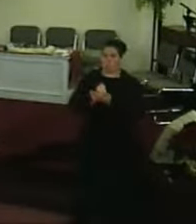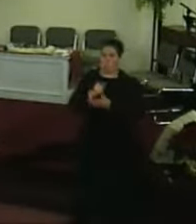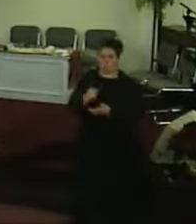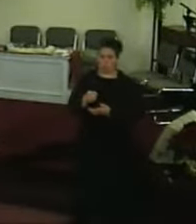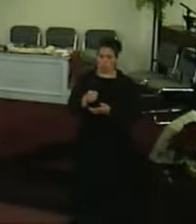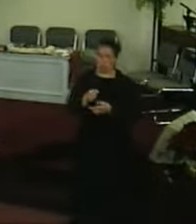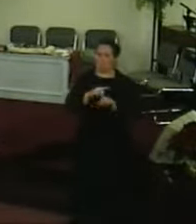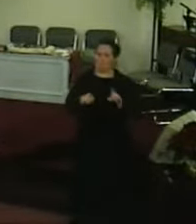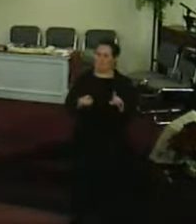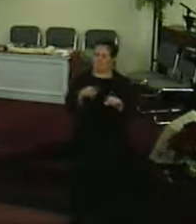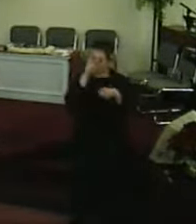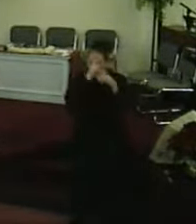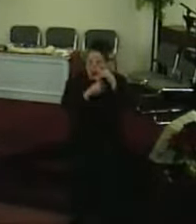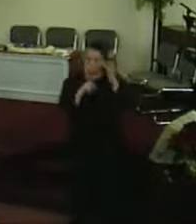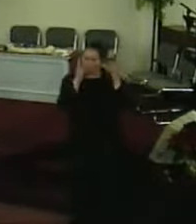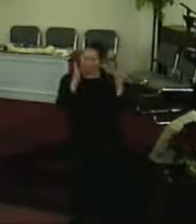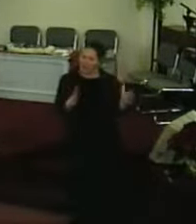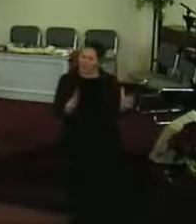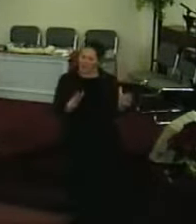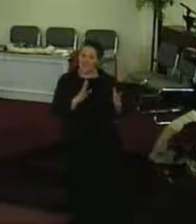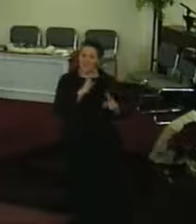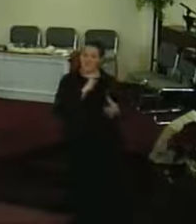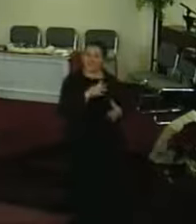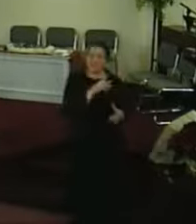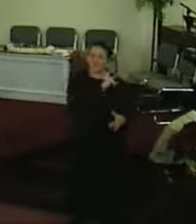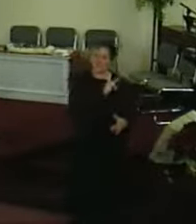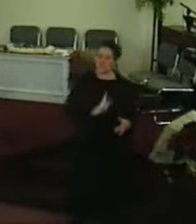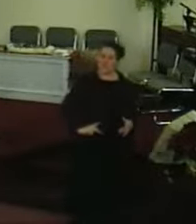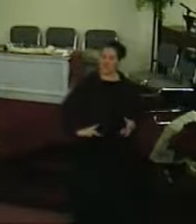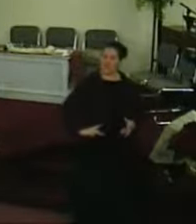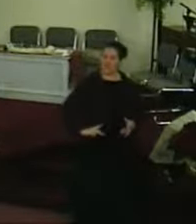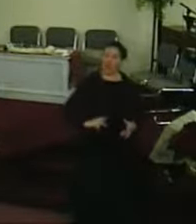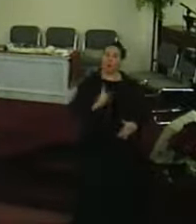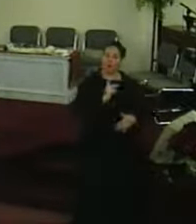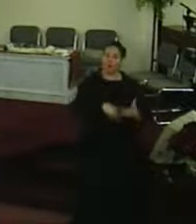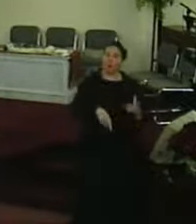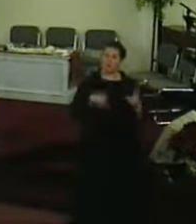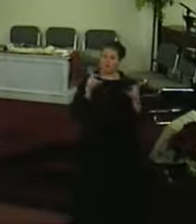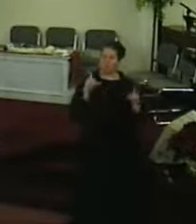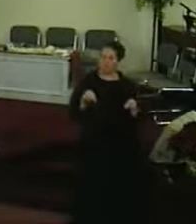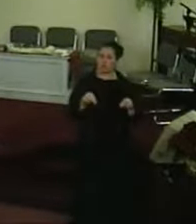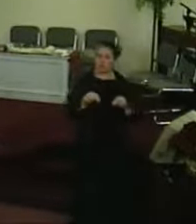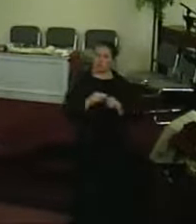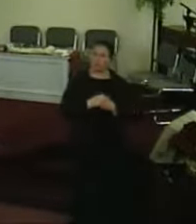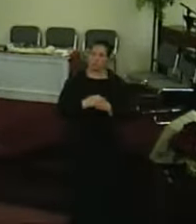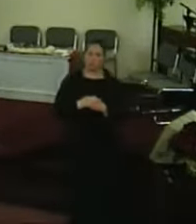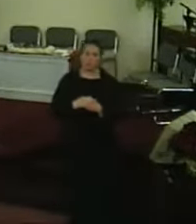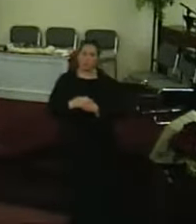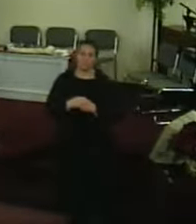the king of Israel what you're doing in your bedchamber.